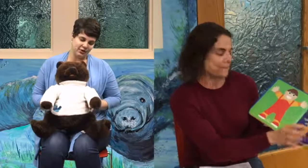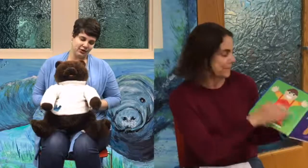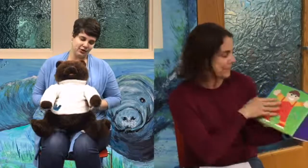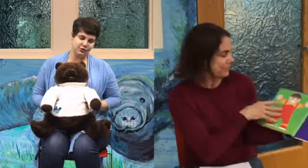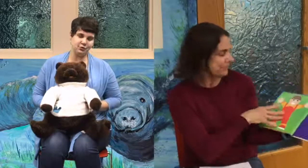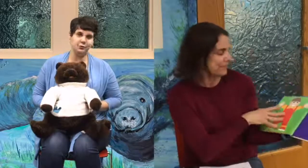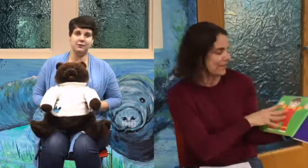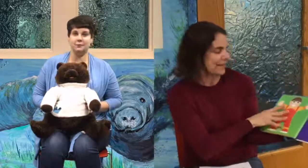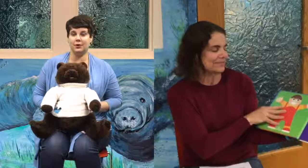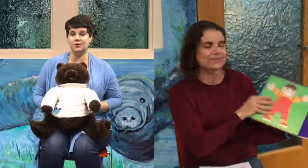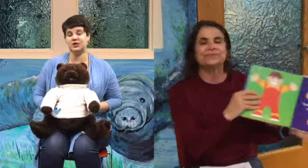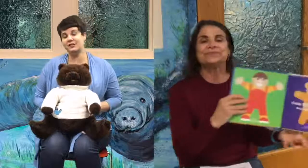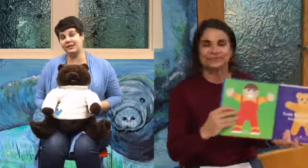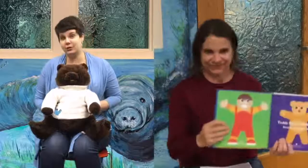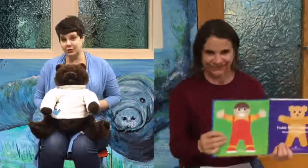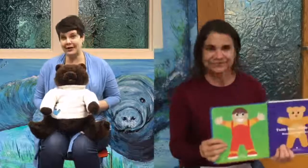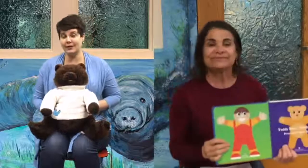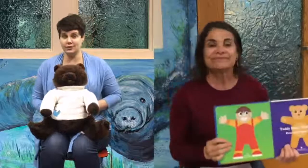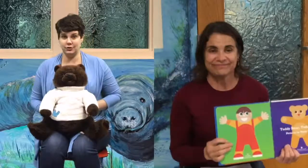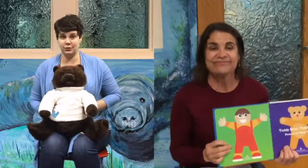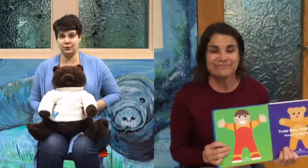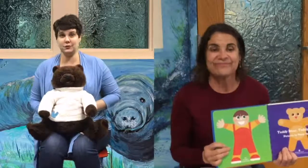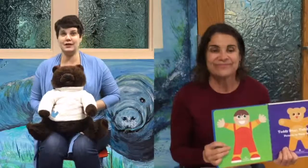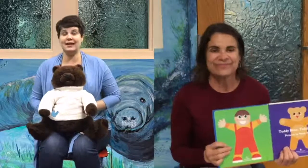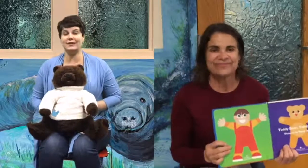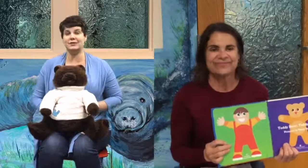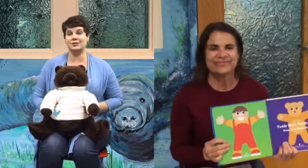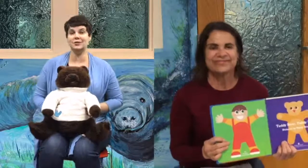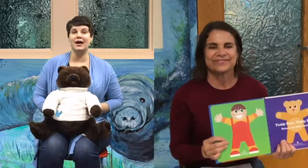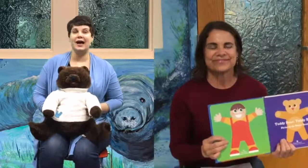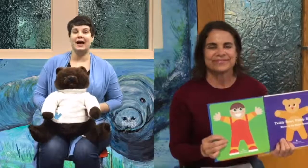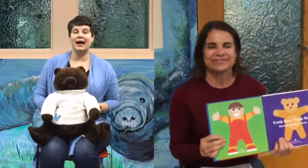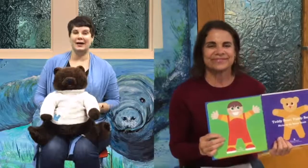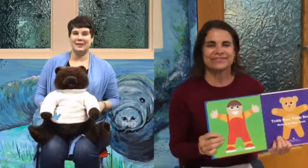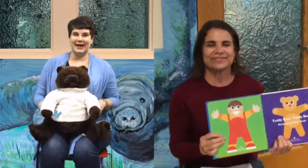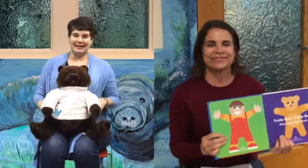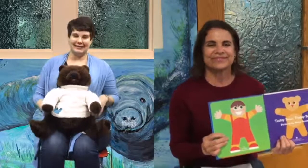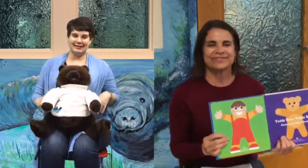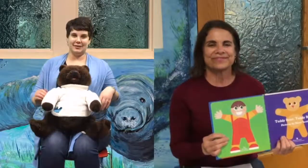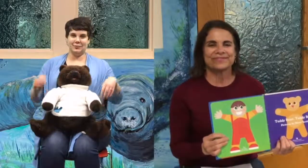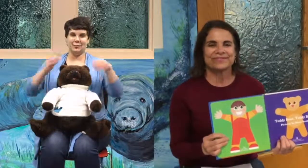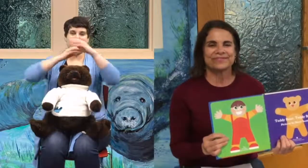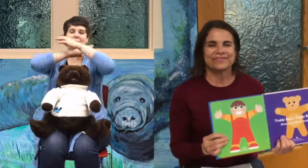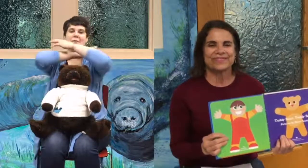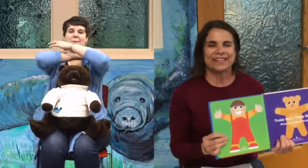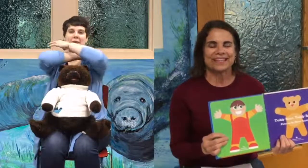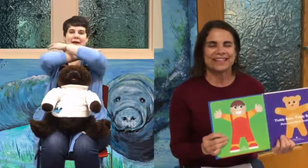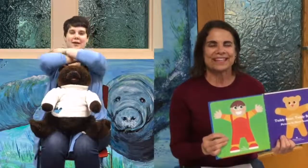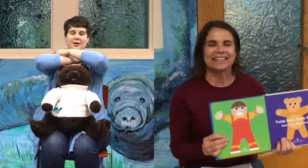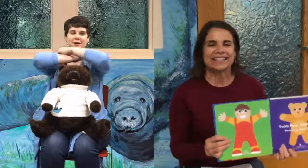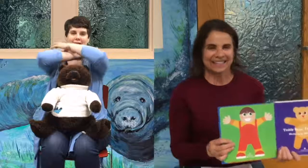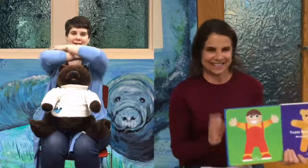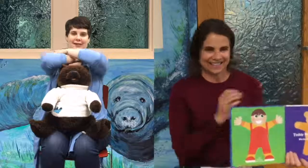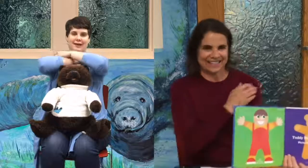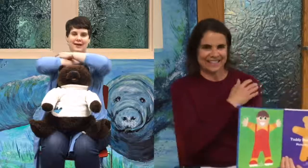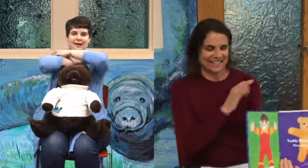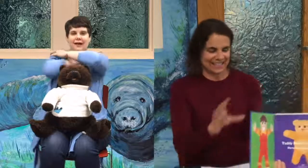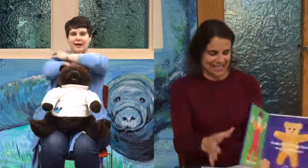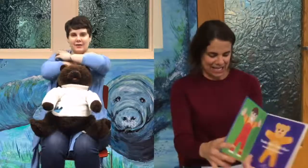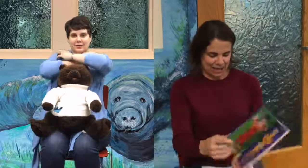do the motions, and you can too if you'd like to, and see if you remember Bear. It's like a hug,